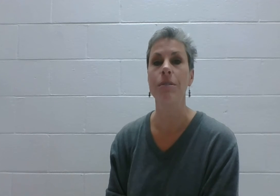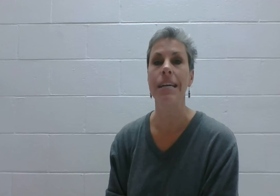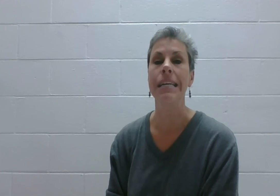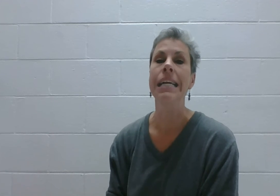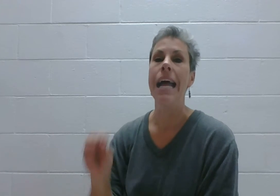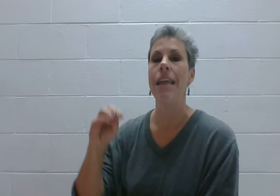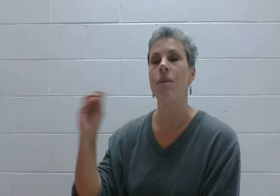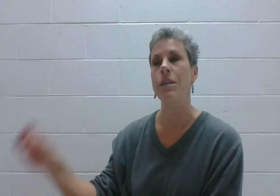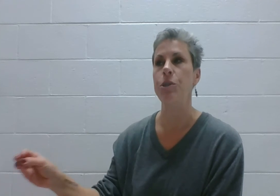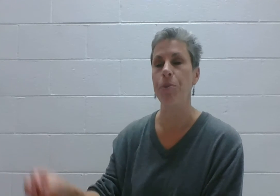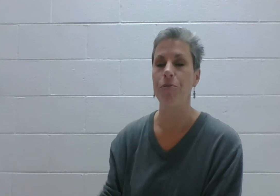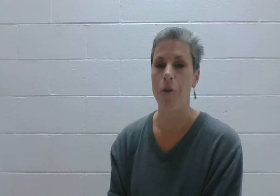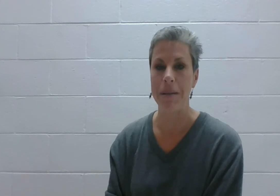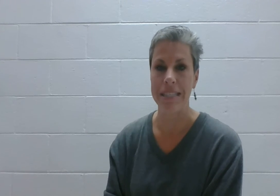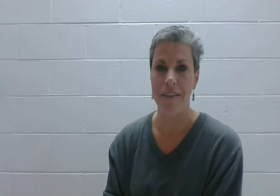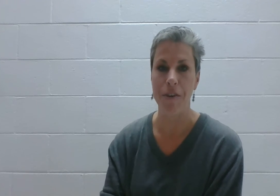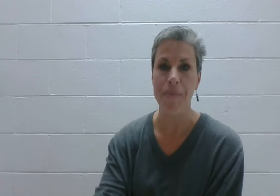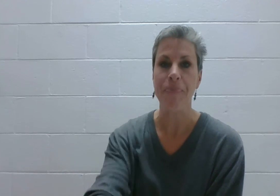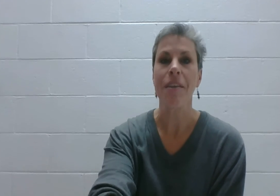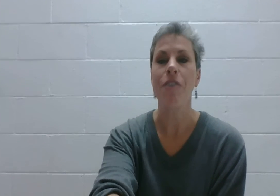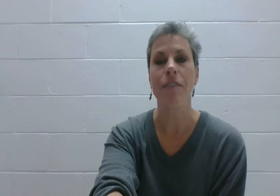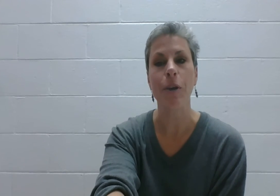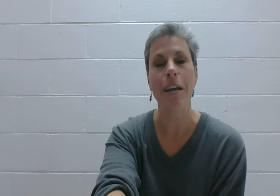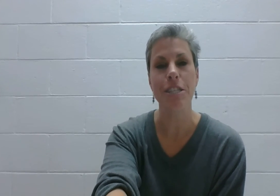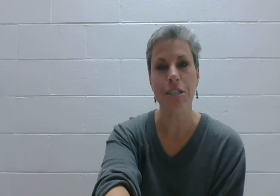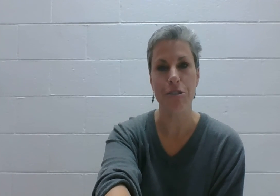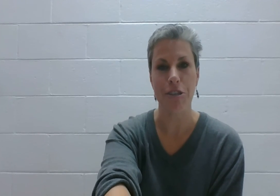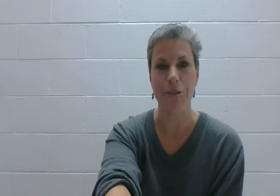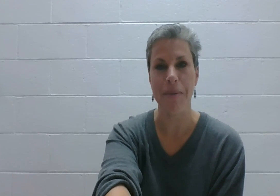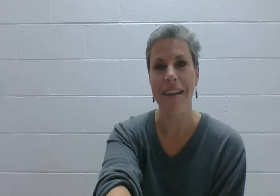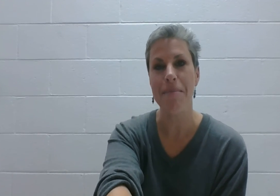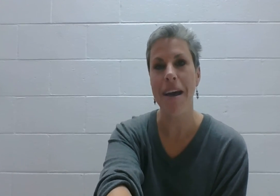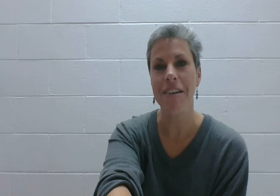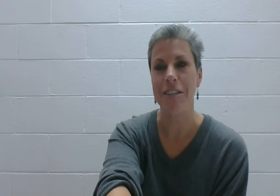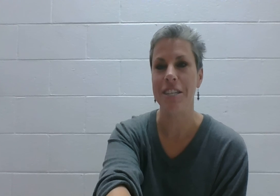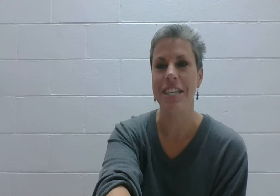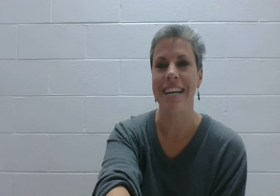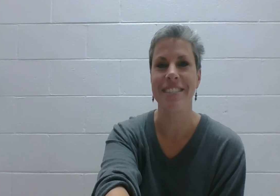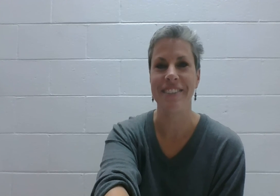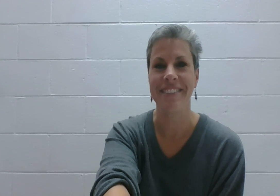music, and then we do performance level. If you have any questions, you can shoot me an email. I'll talk to you guys soon.